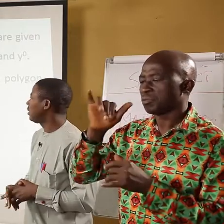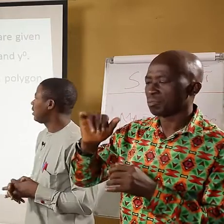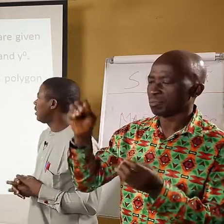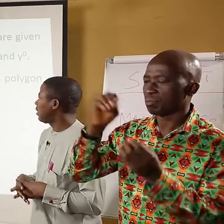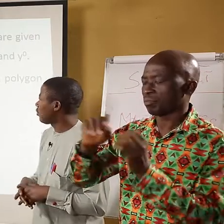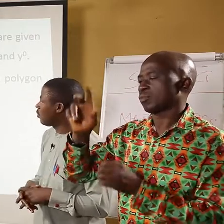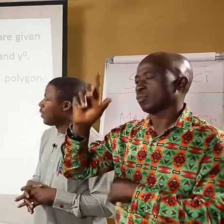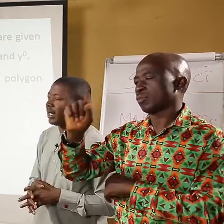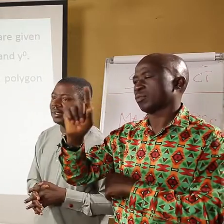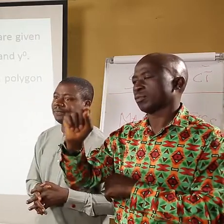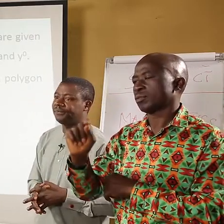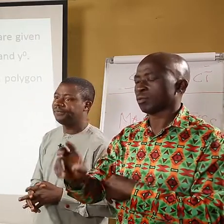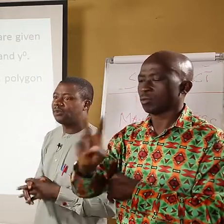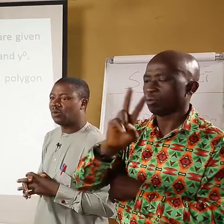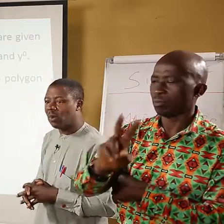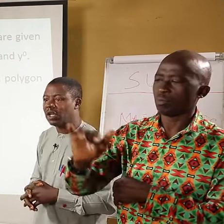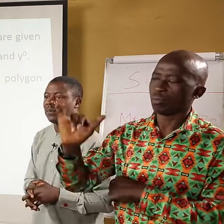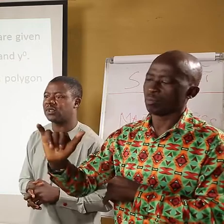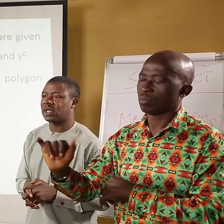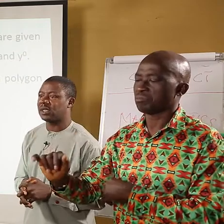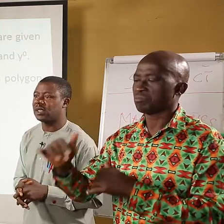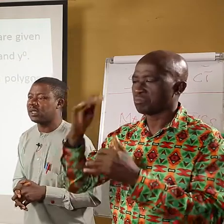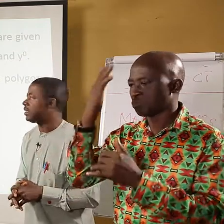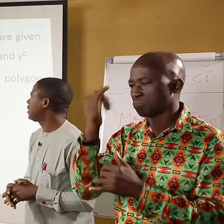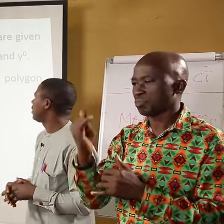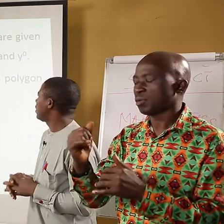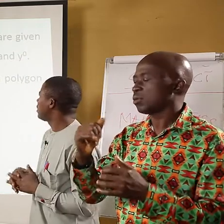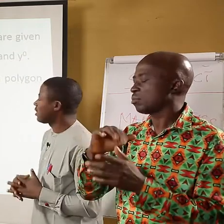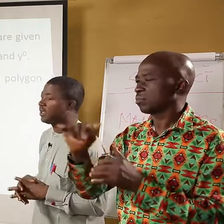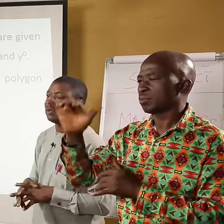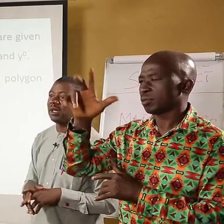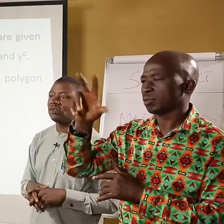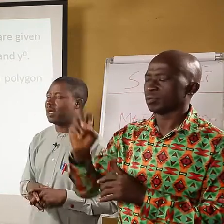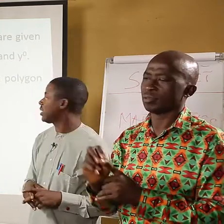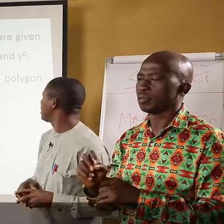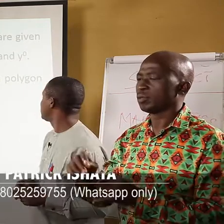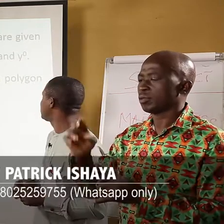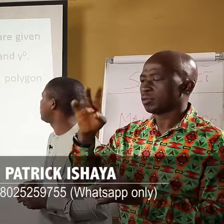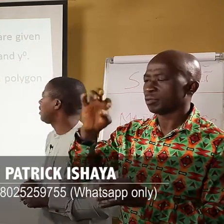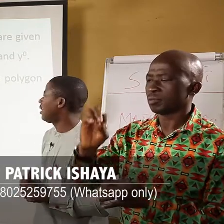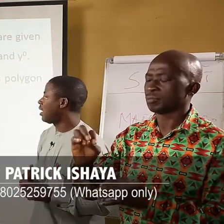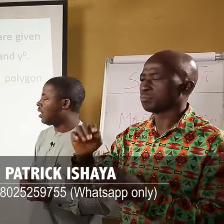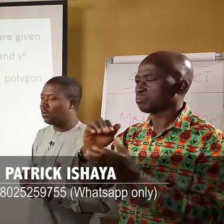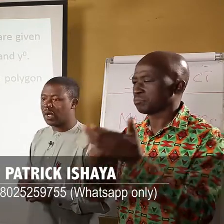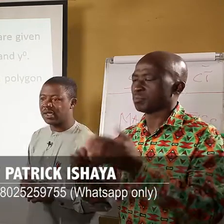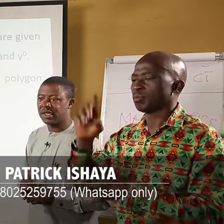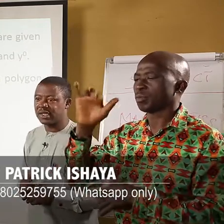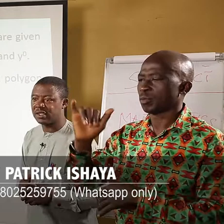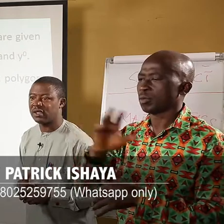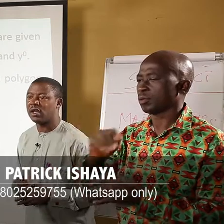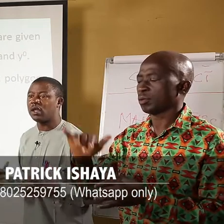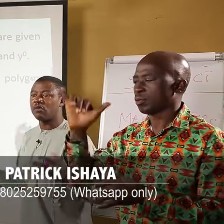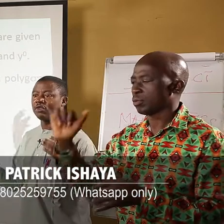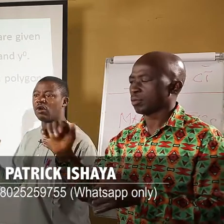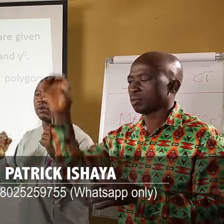20, 2y, y plus 30 degrees, 70 minus y degrees, and y